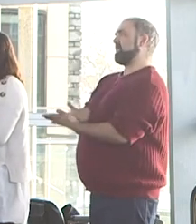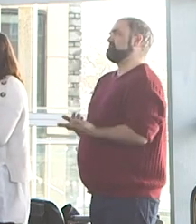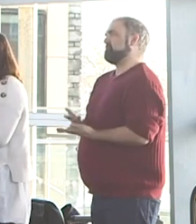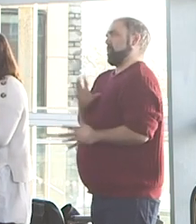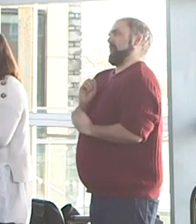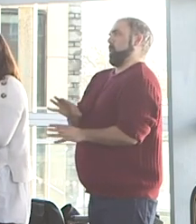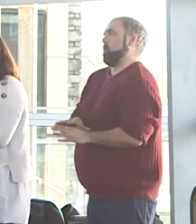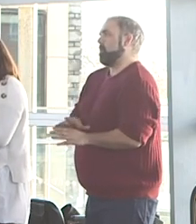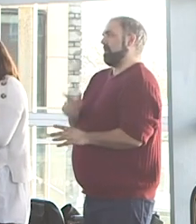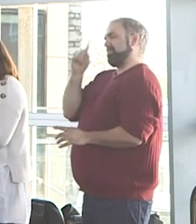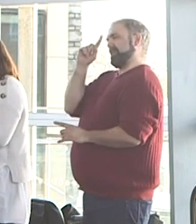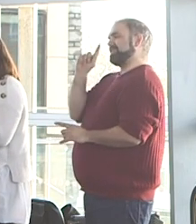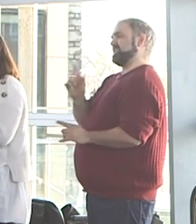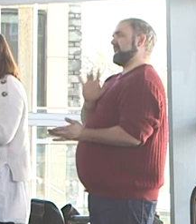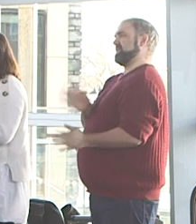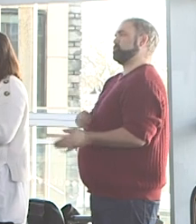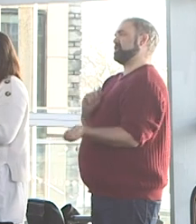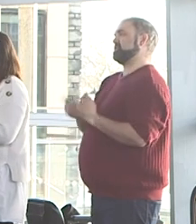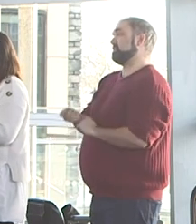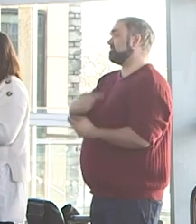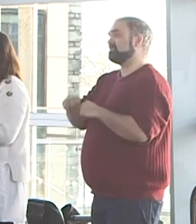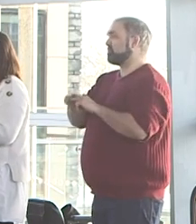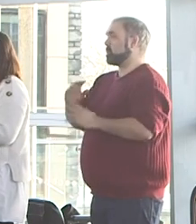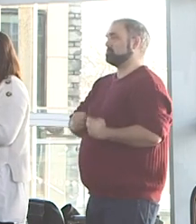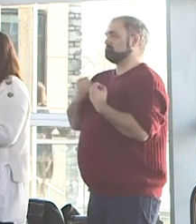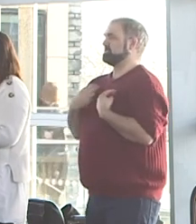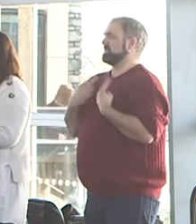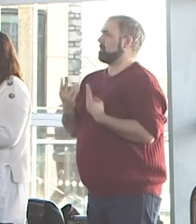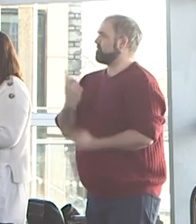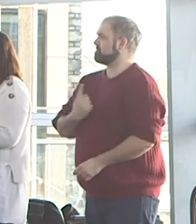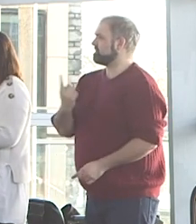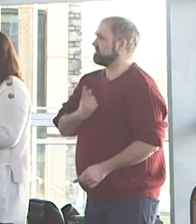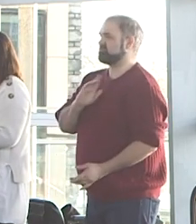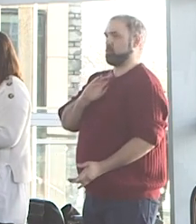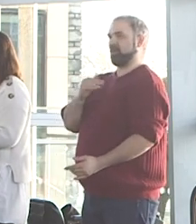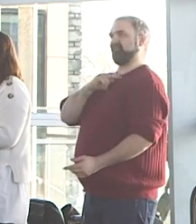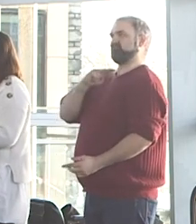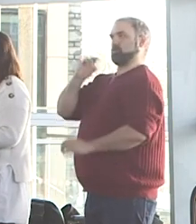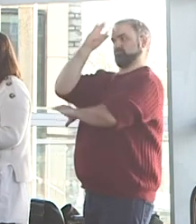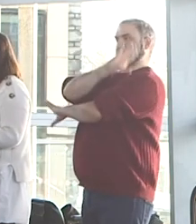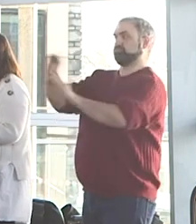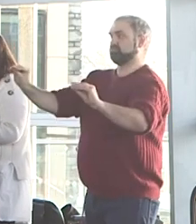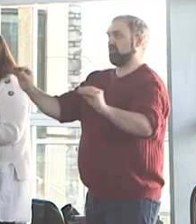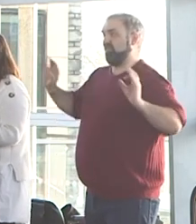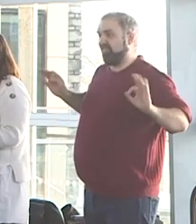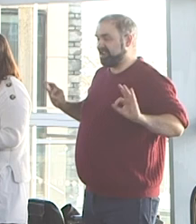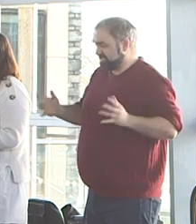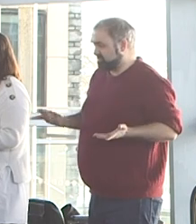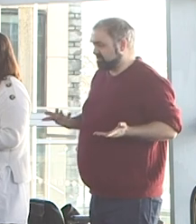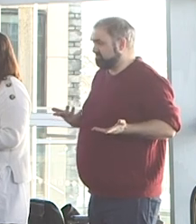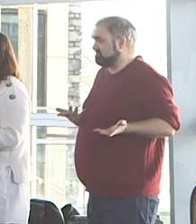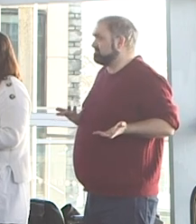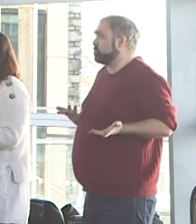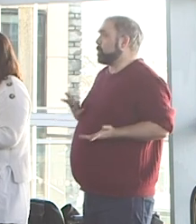with. But I think this needs to change, because if we don't stand up for ourselves and if we do not make our voices heard and we don't claim